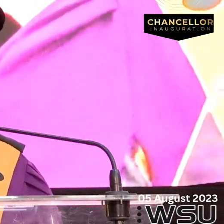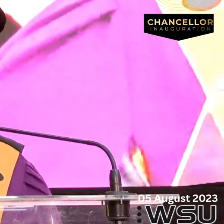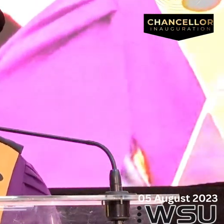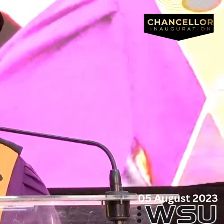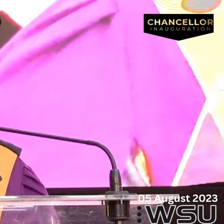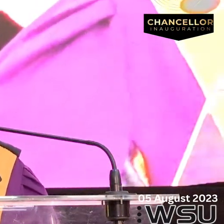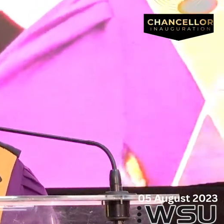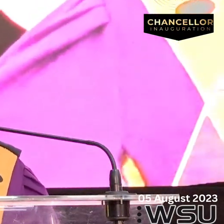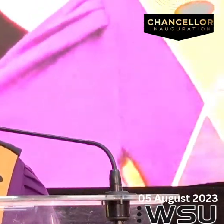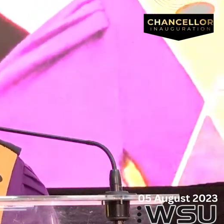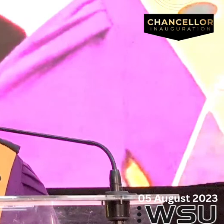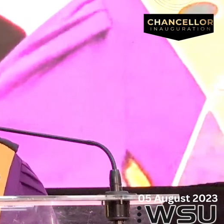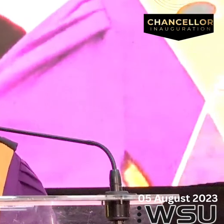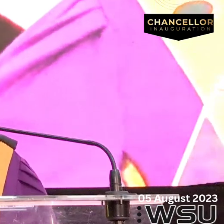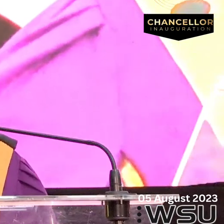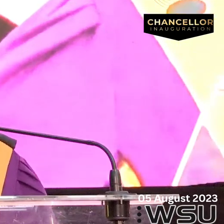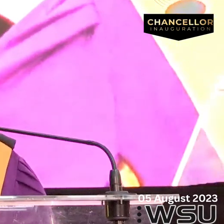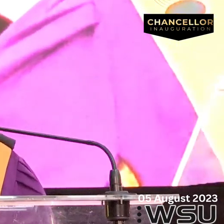We need